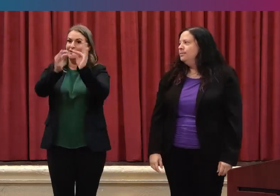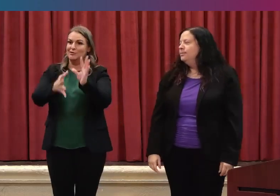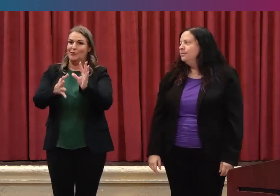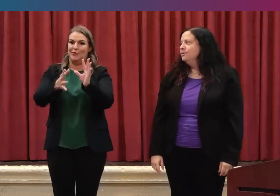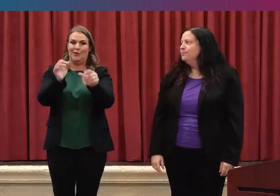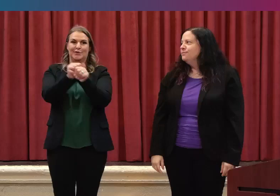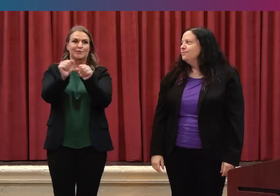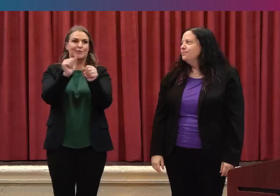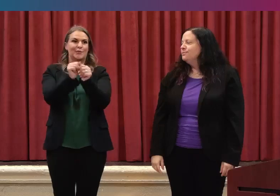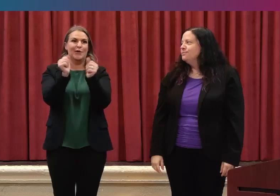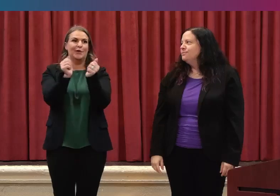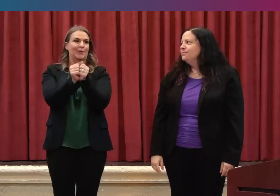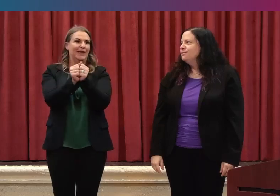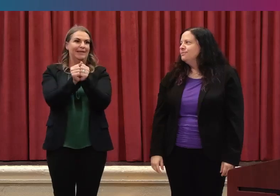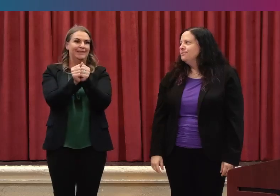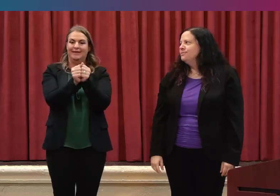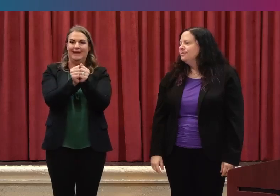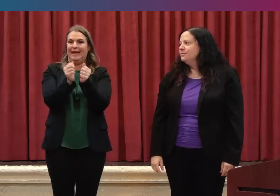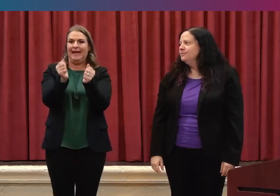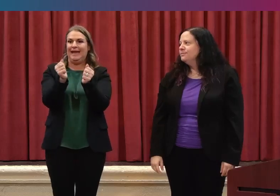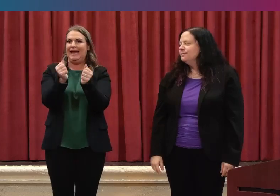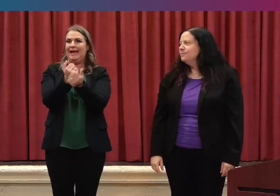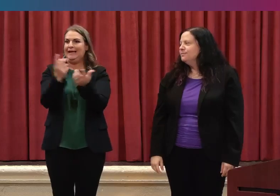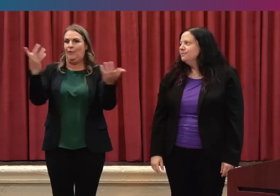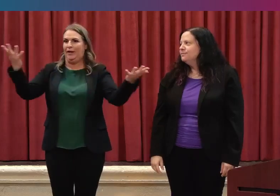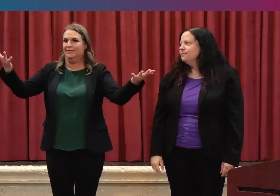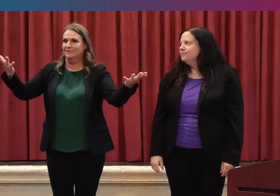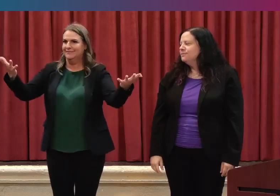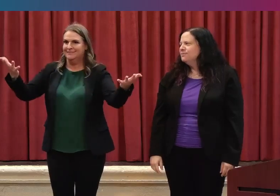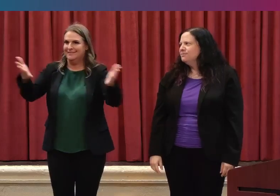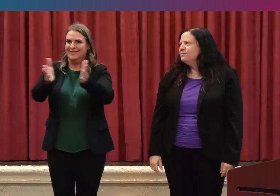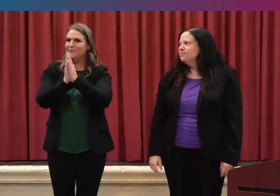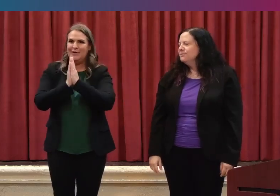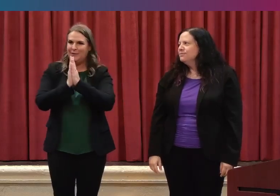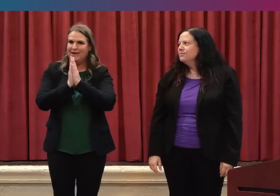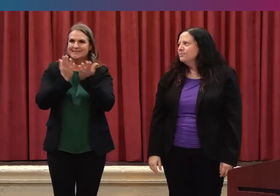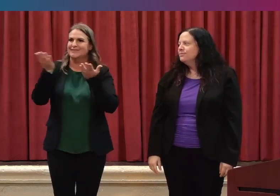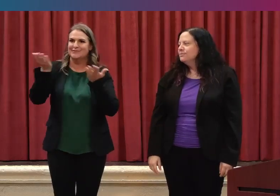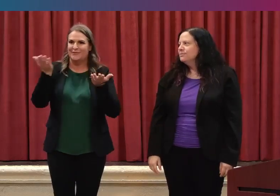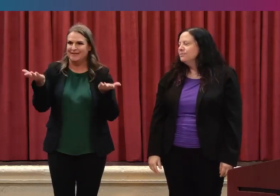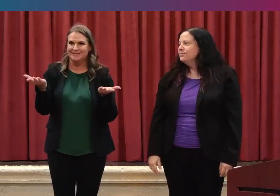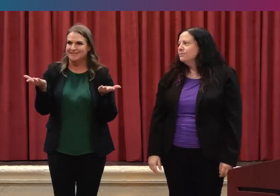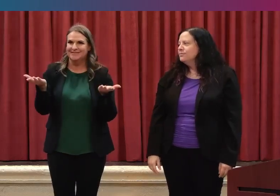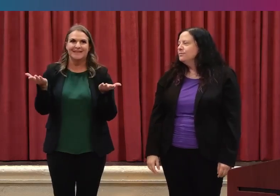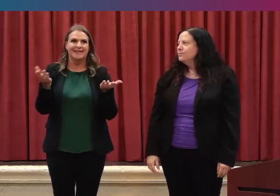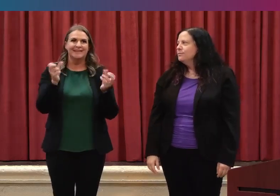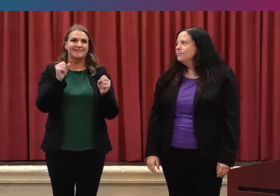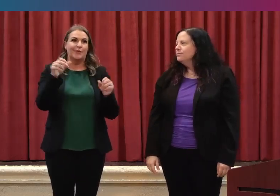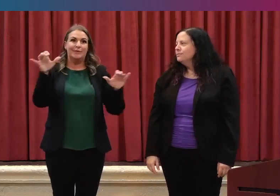Okay, so our interpreters work with anyone, any variety of agencies, anyone throughout the entire area.